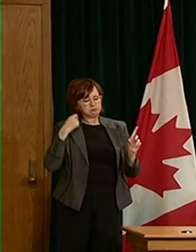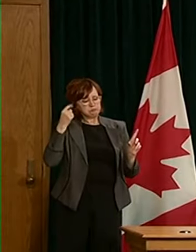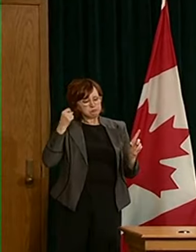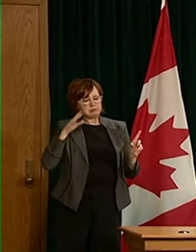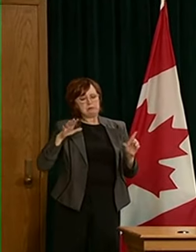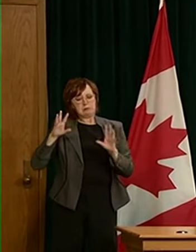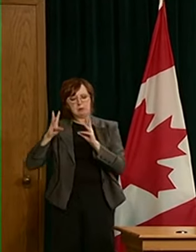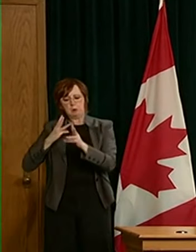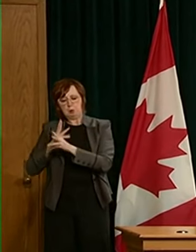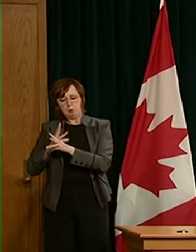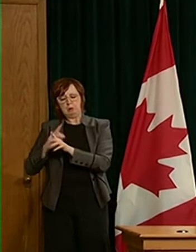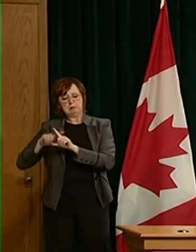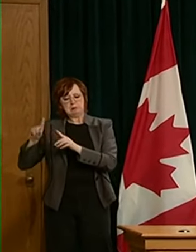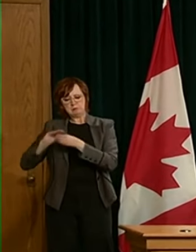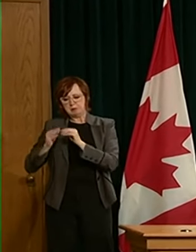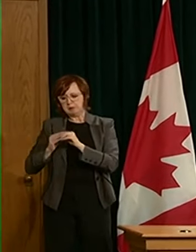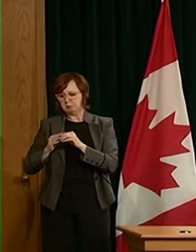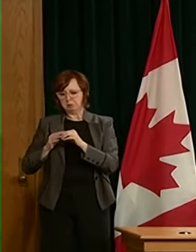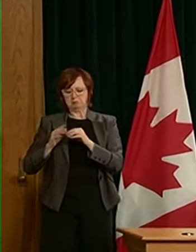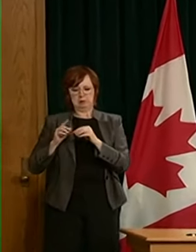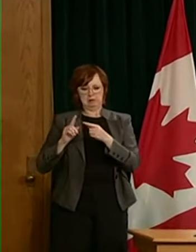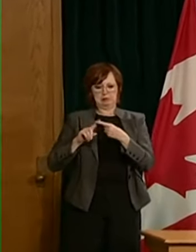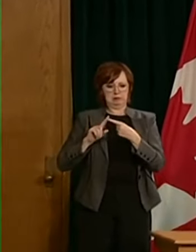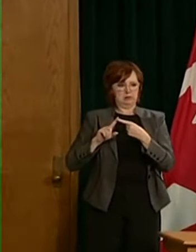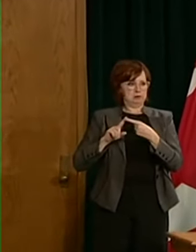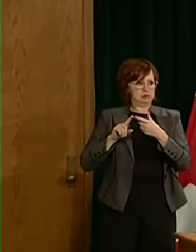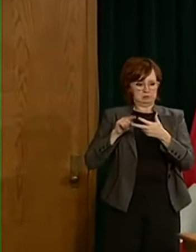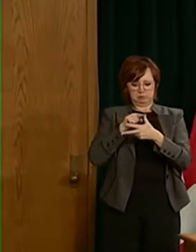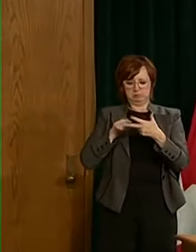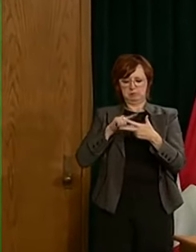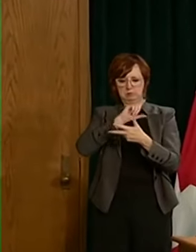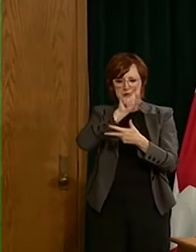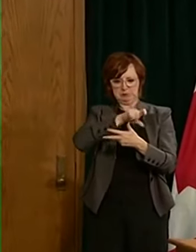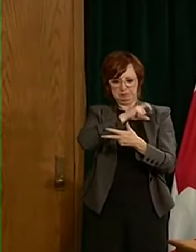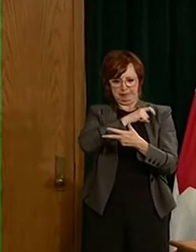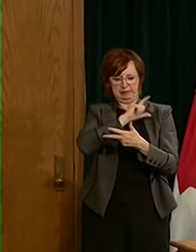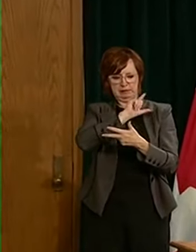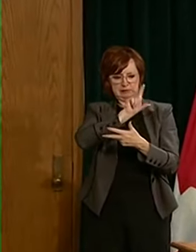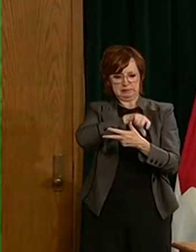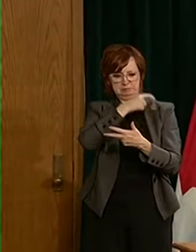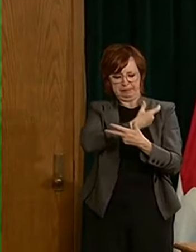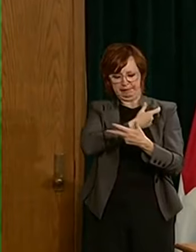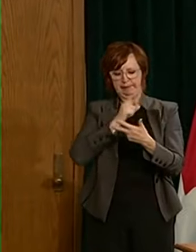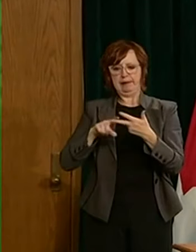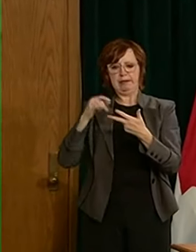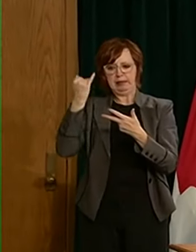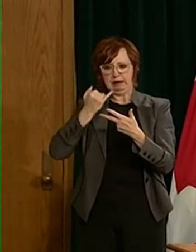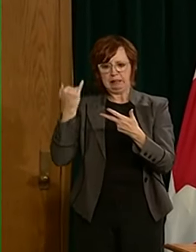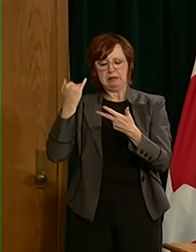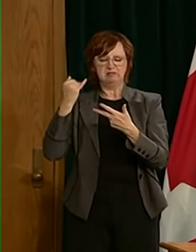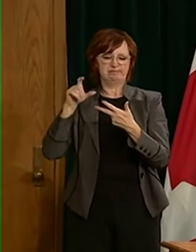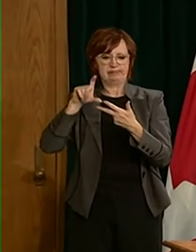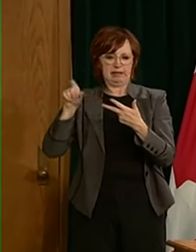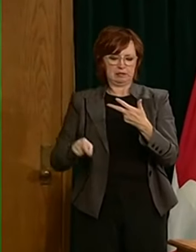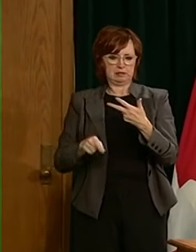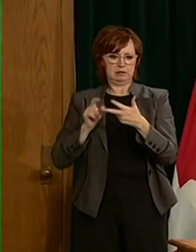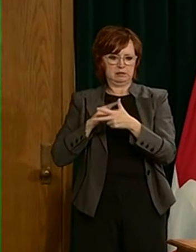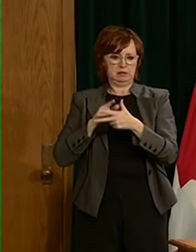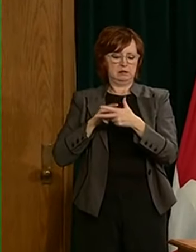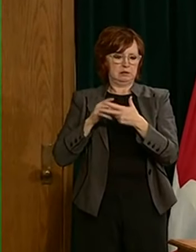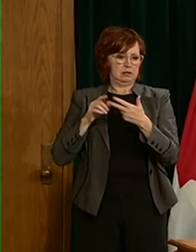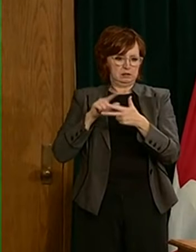the world, even between the three countries that you chose to model based on. How did you come to that death rate, and is there a chance that it could